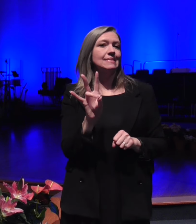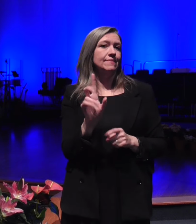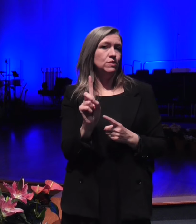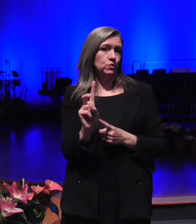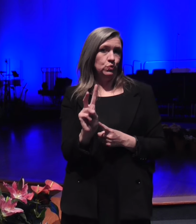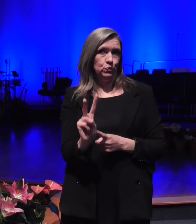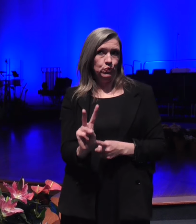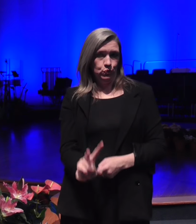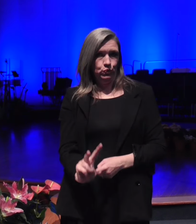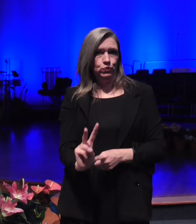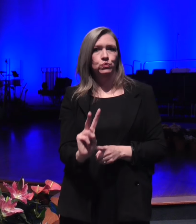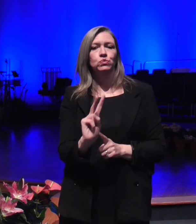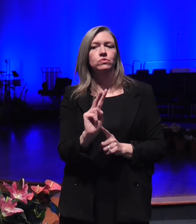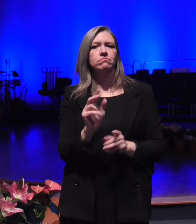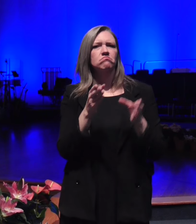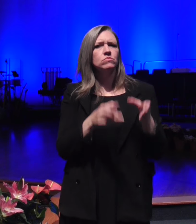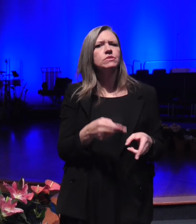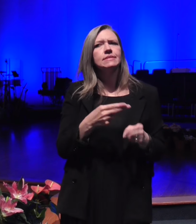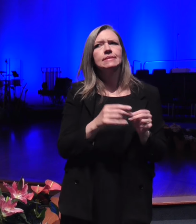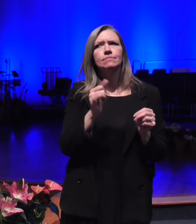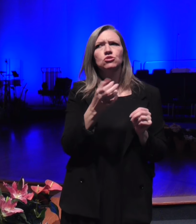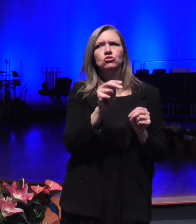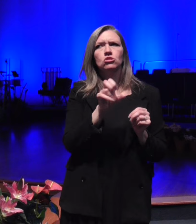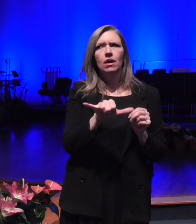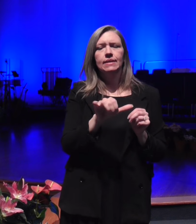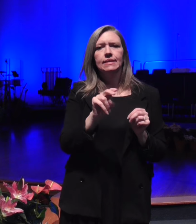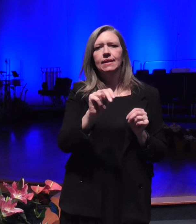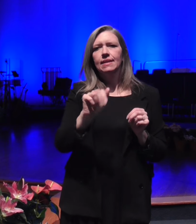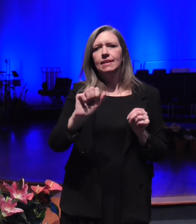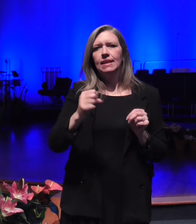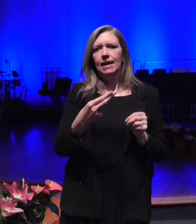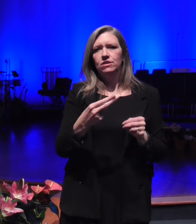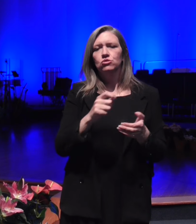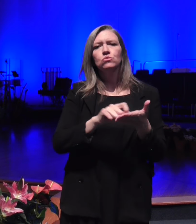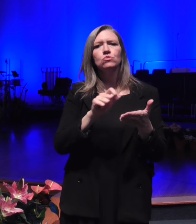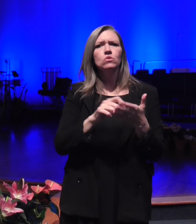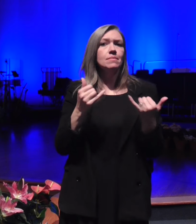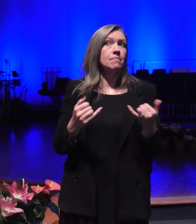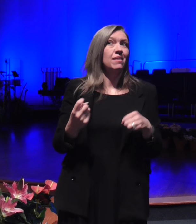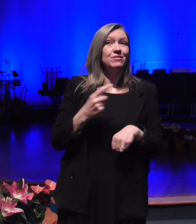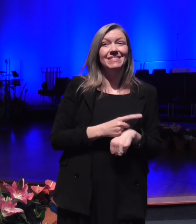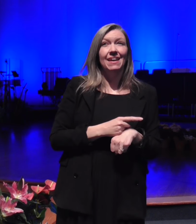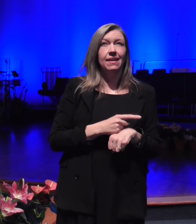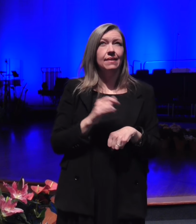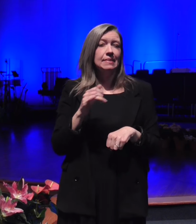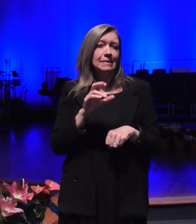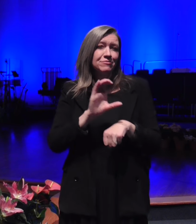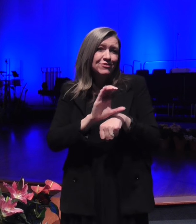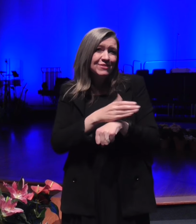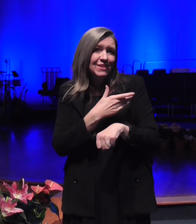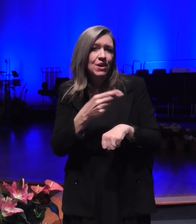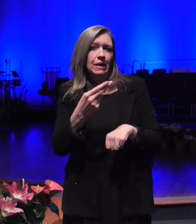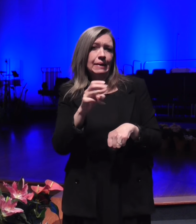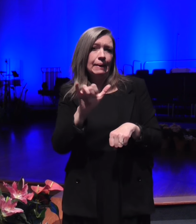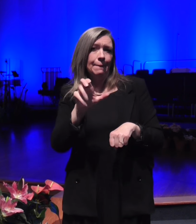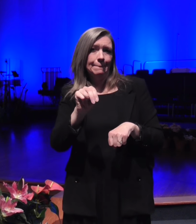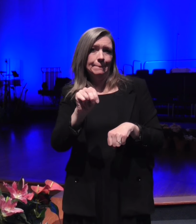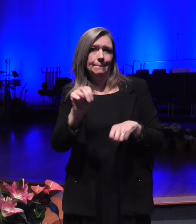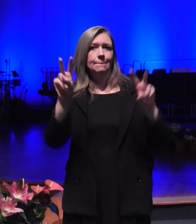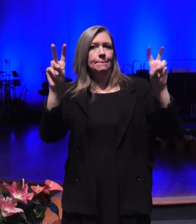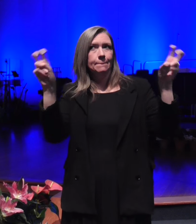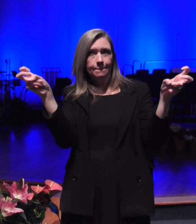1972, Johnny Nash wrote a modern-day hymn entitled, I Can See